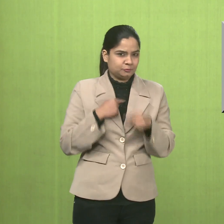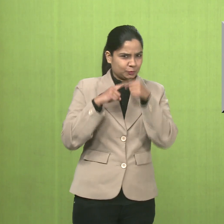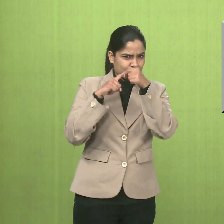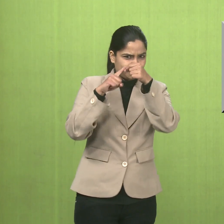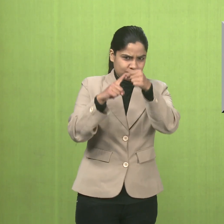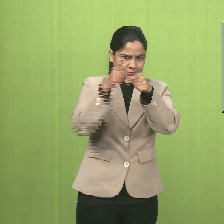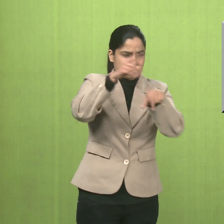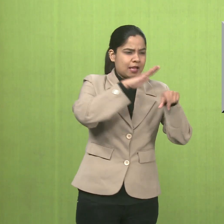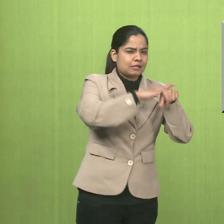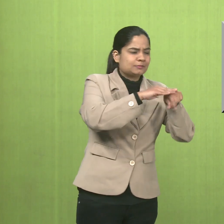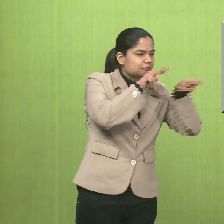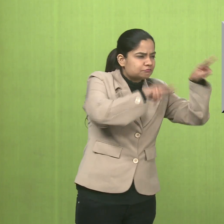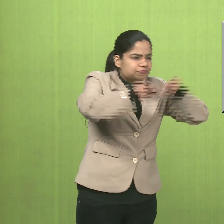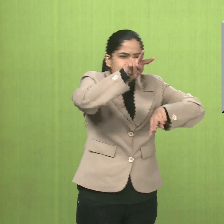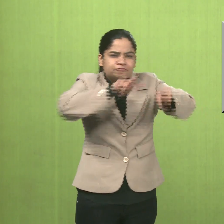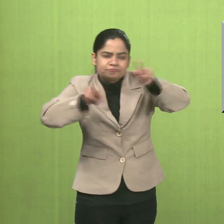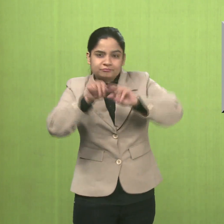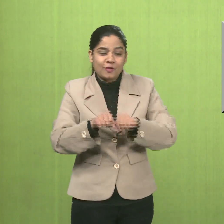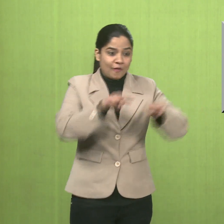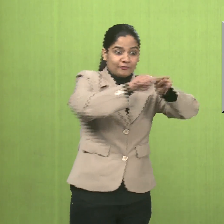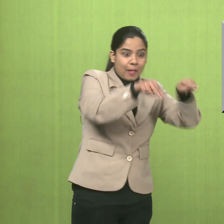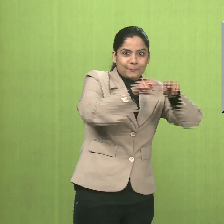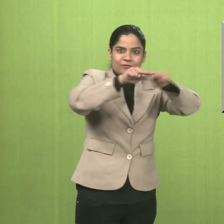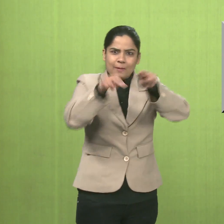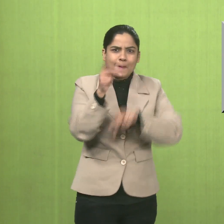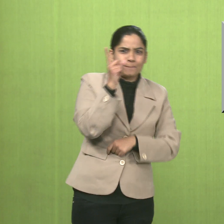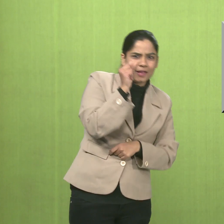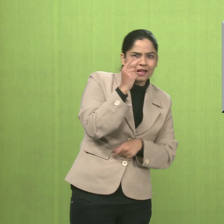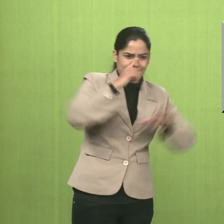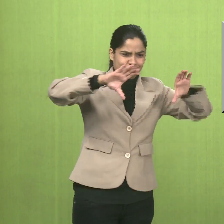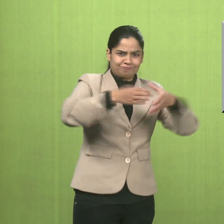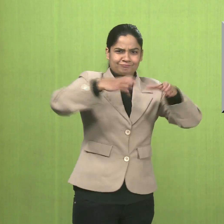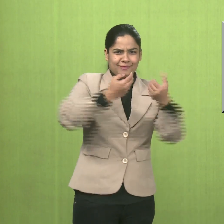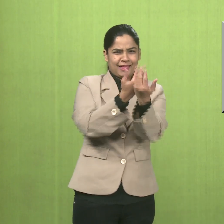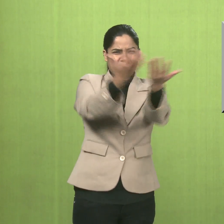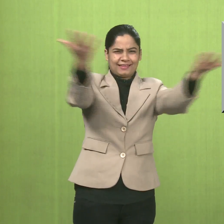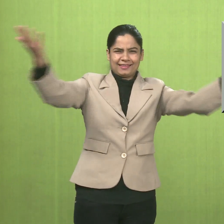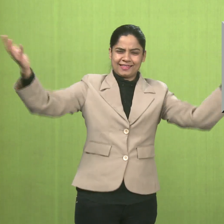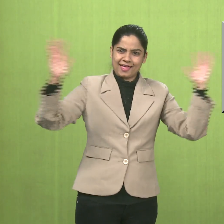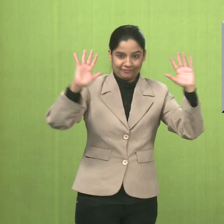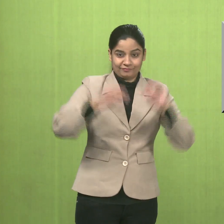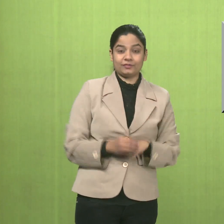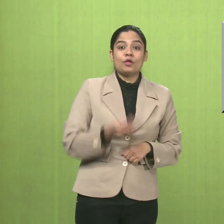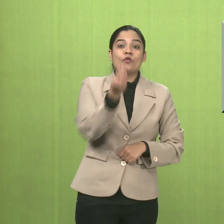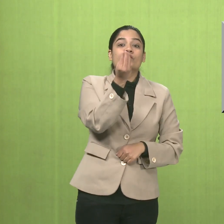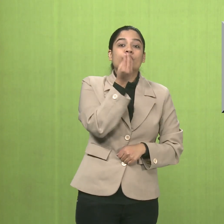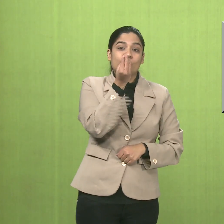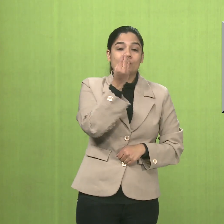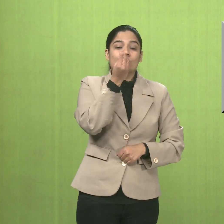Adding to the same, let me ask you something. Who takes, the food in the family first? When